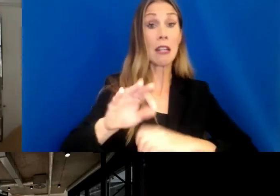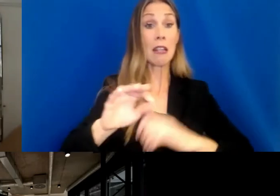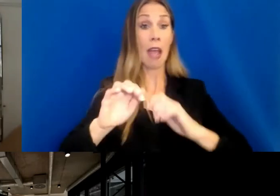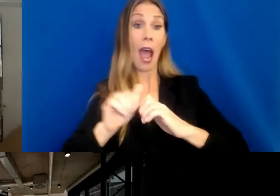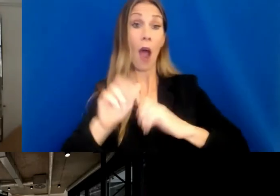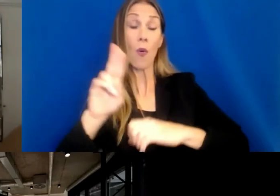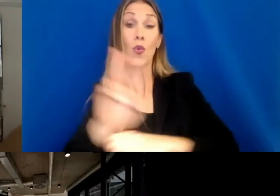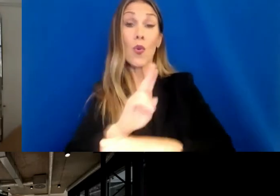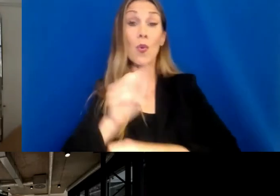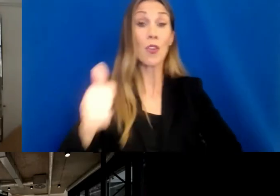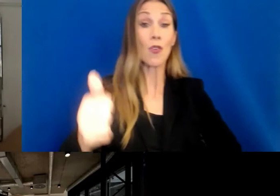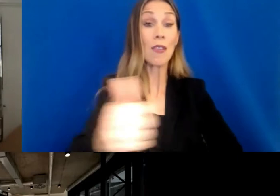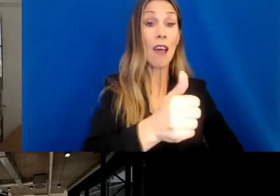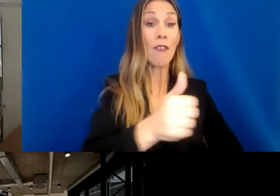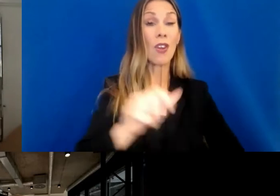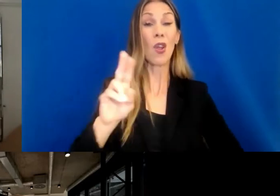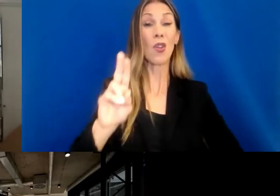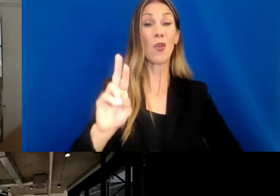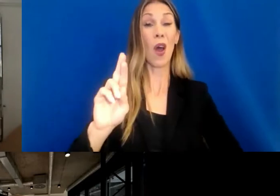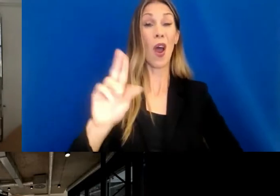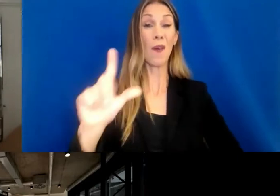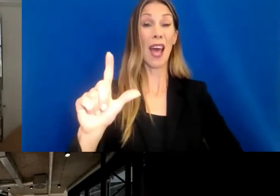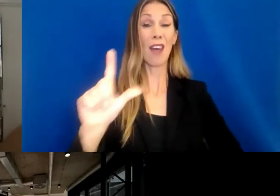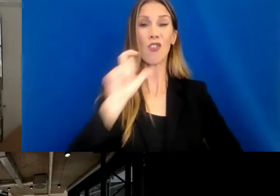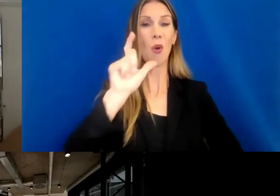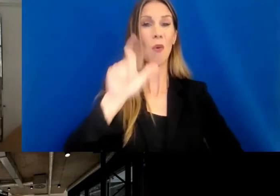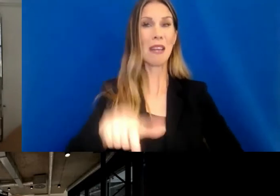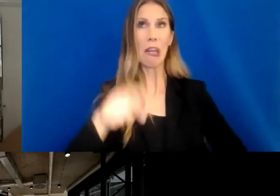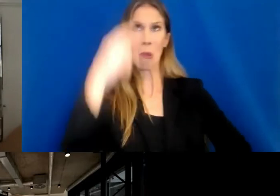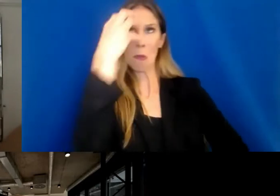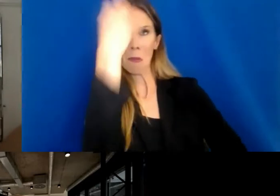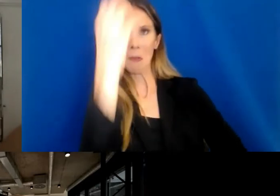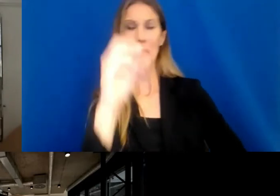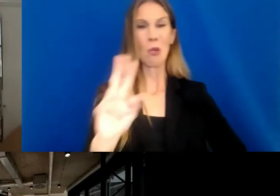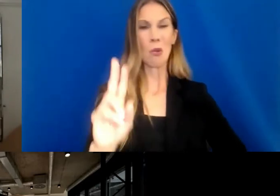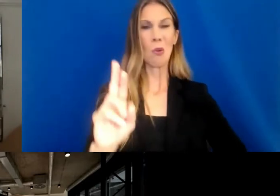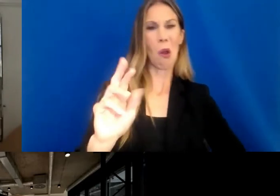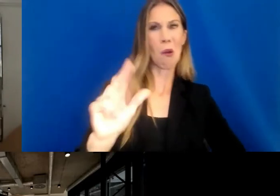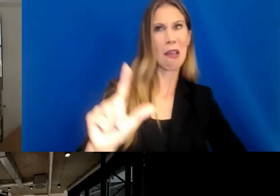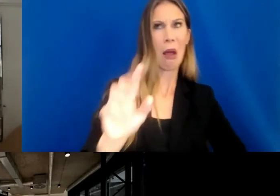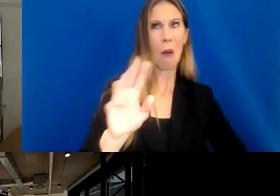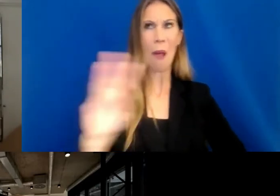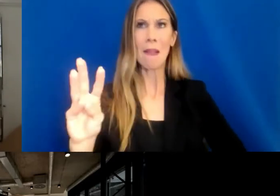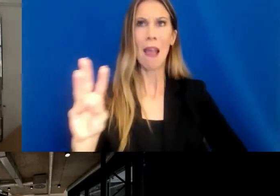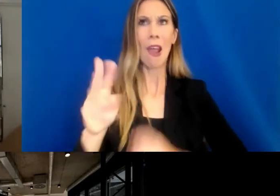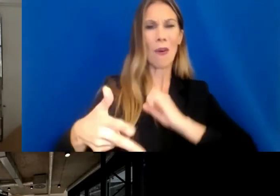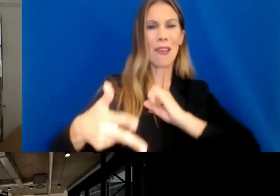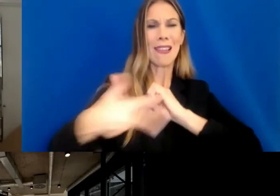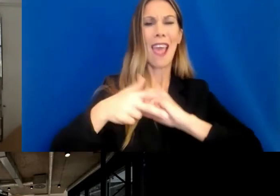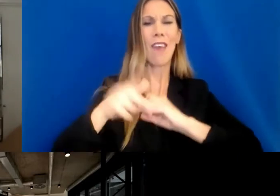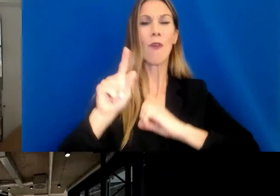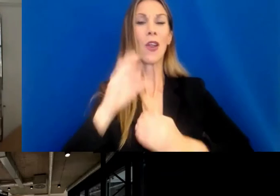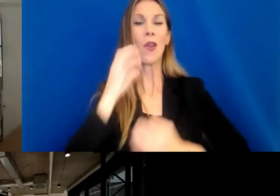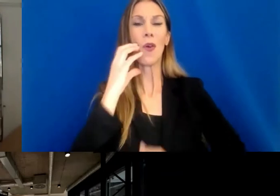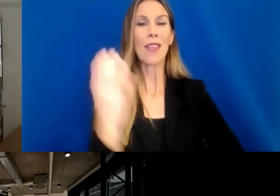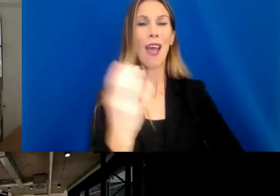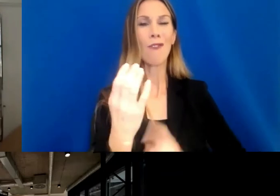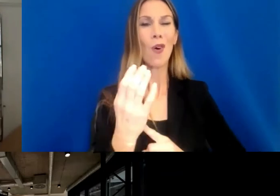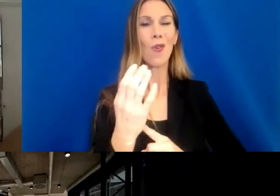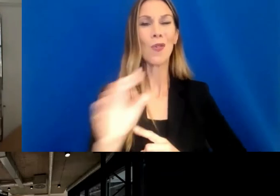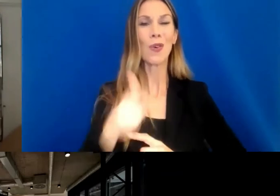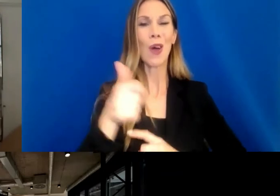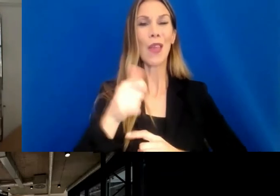to have URLs in your memory and in your phones or on other